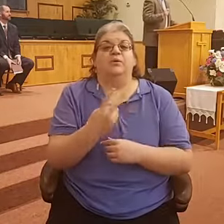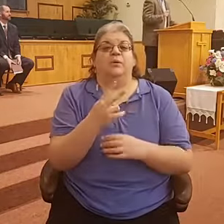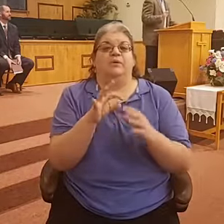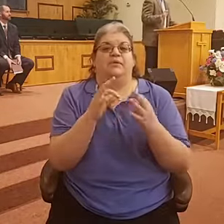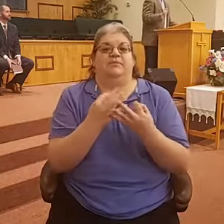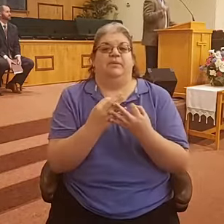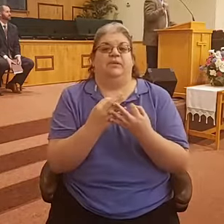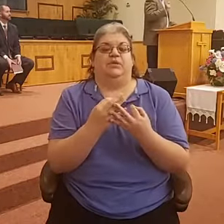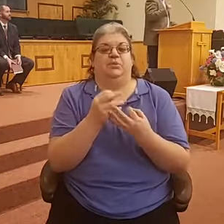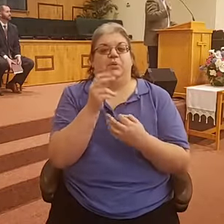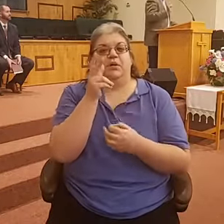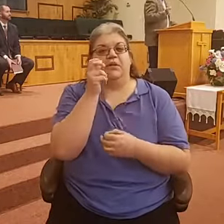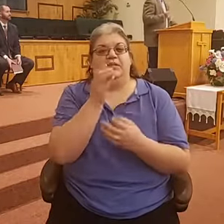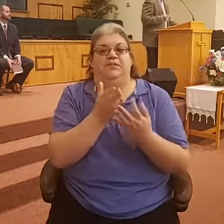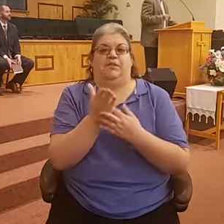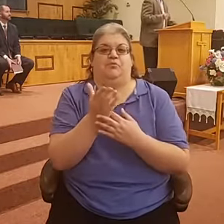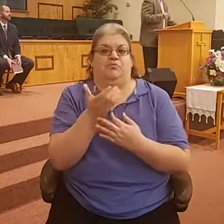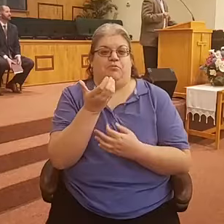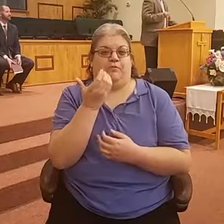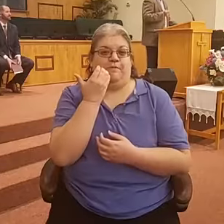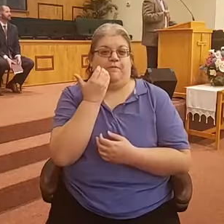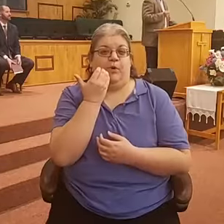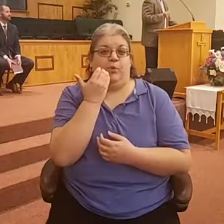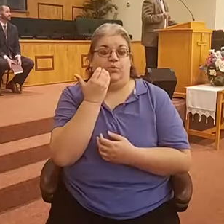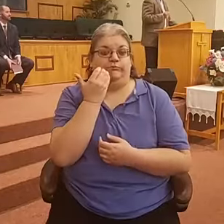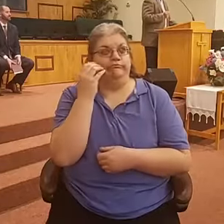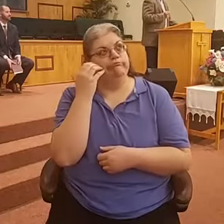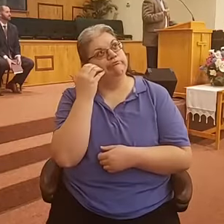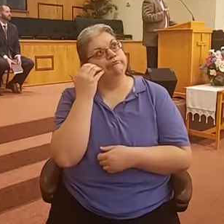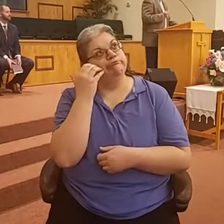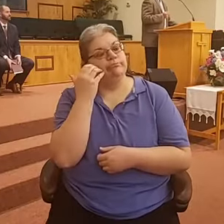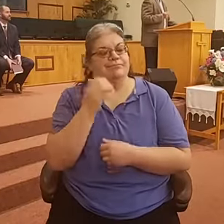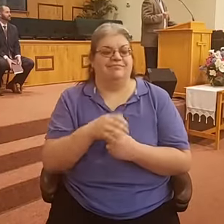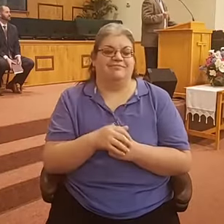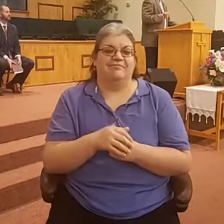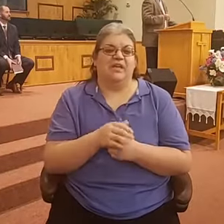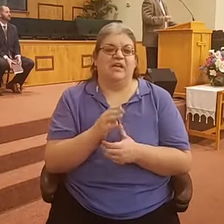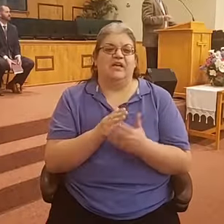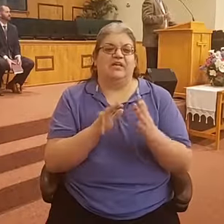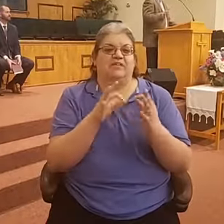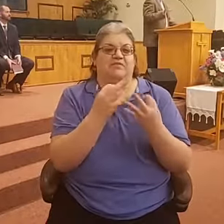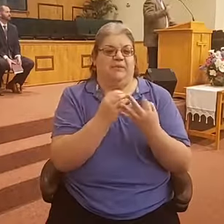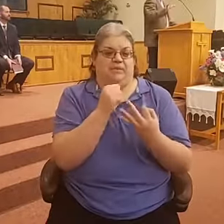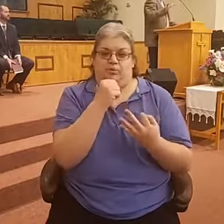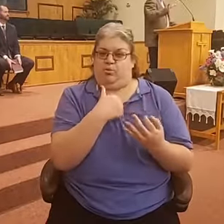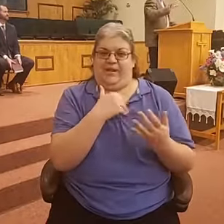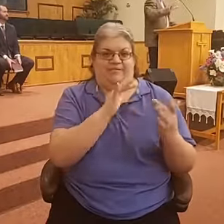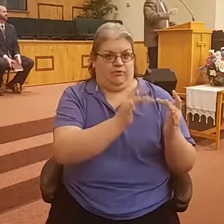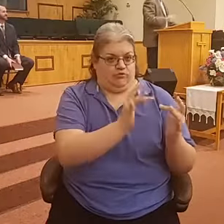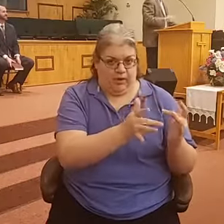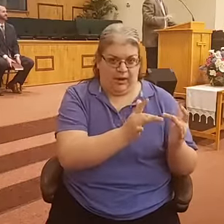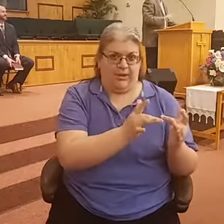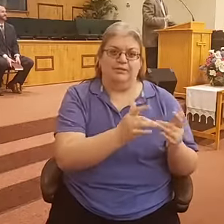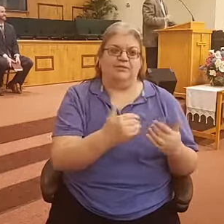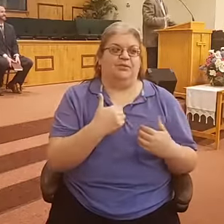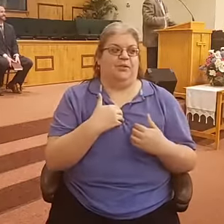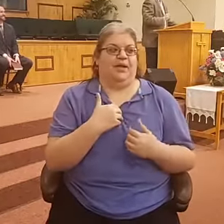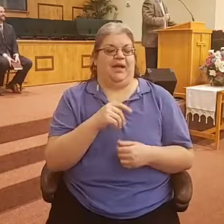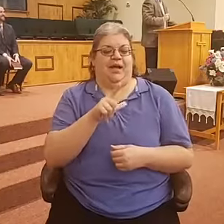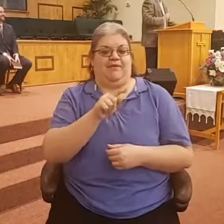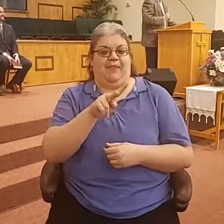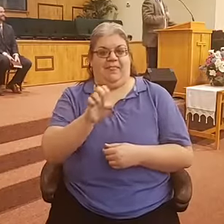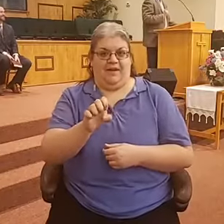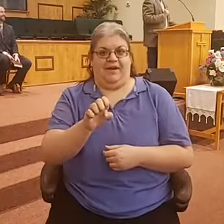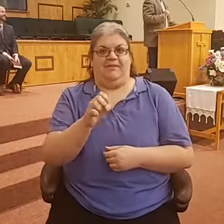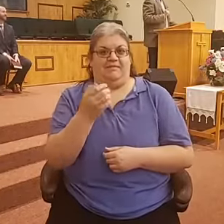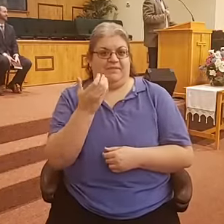that are listening through the cell phone. We've got some families that are off the grid, so we've got live cell phones in the church that are